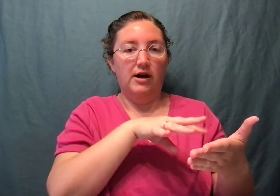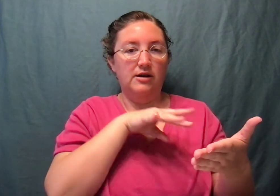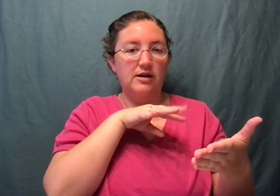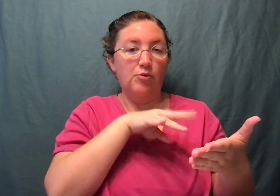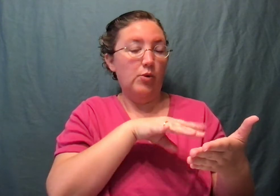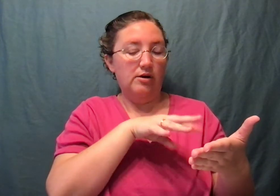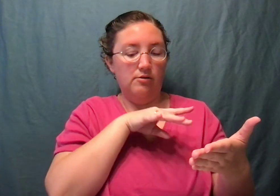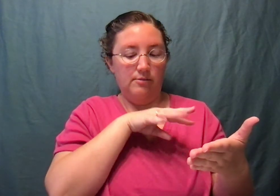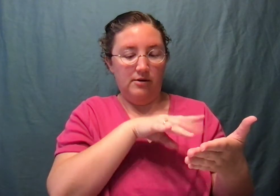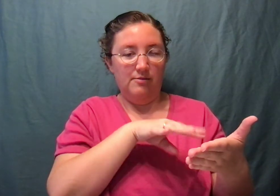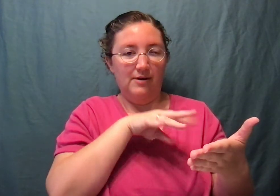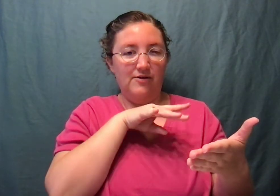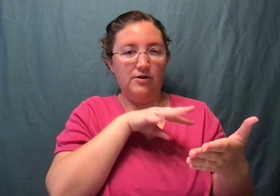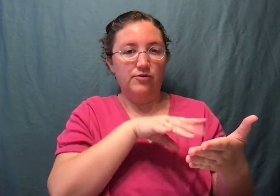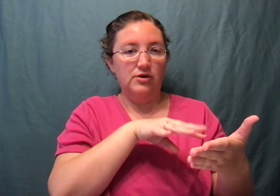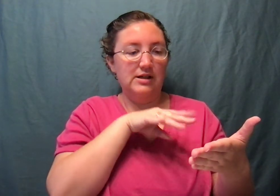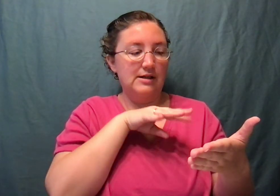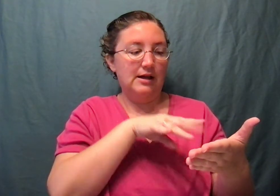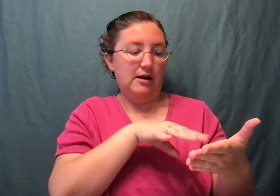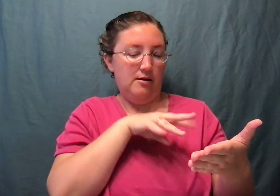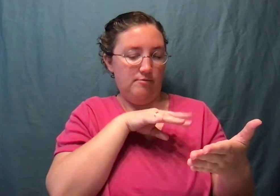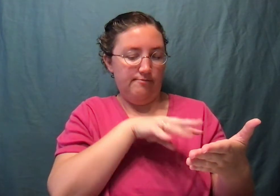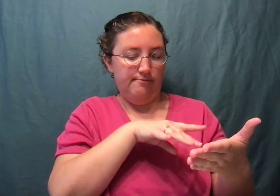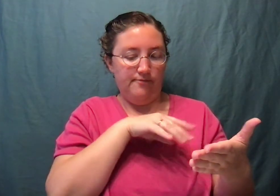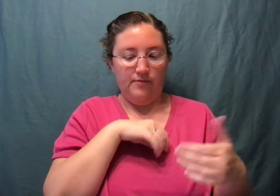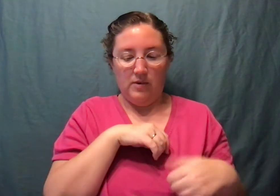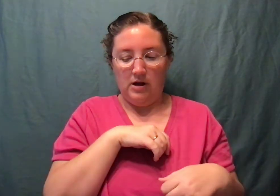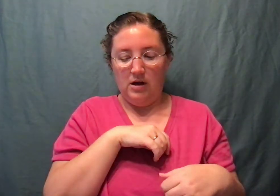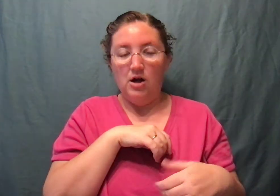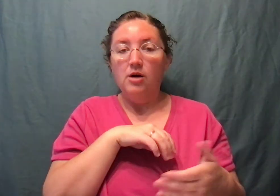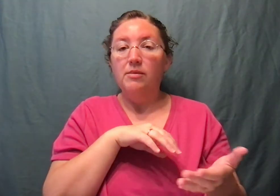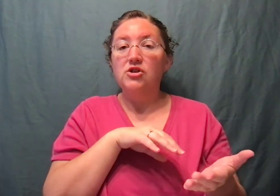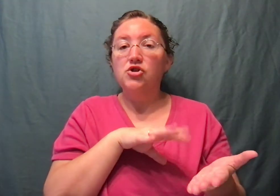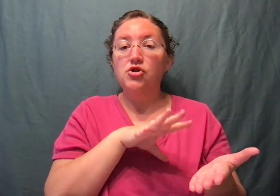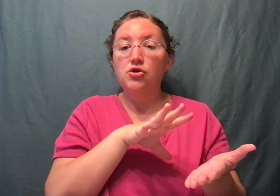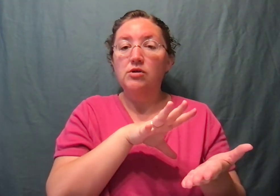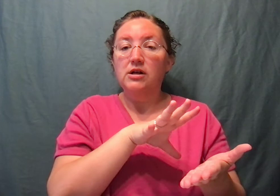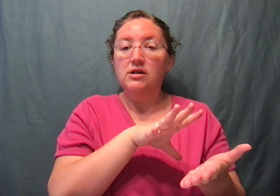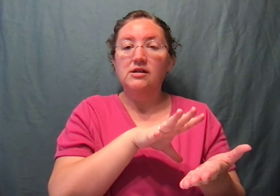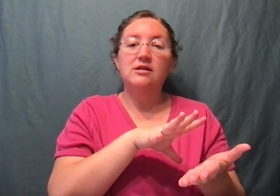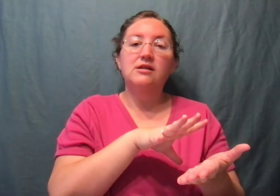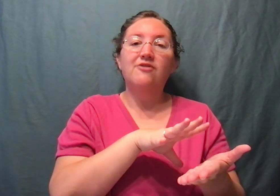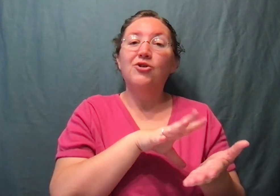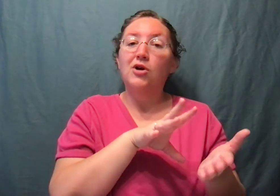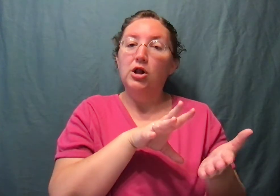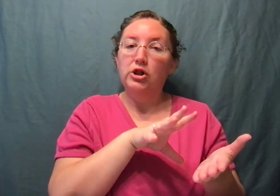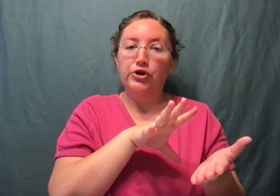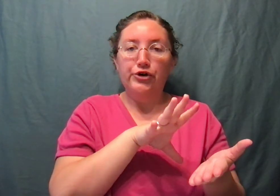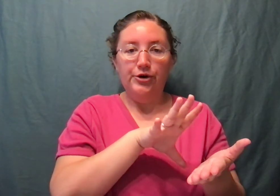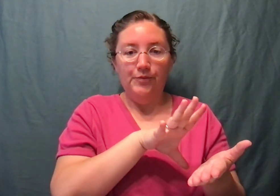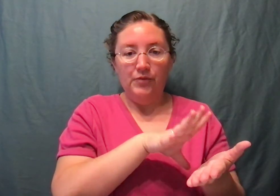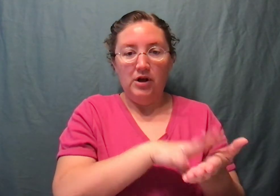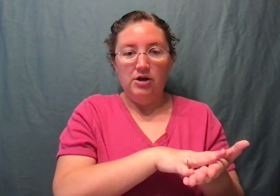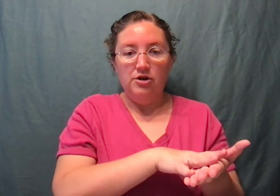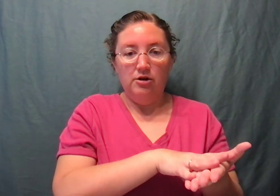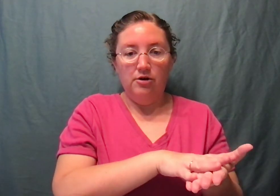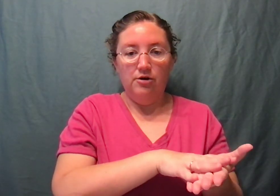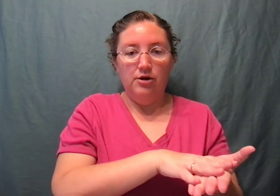shape, wiggle my fingers for study. But student is the sign for learner. To learn, you